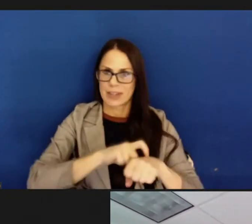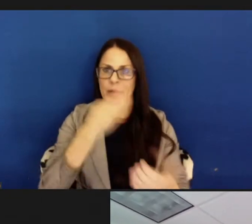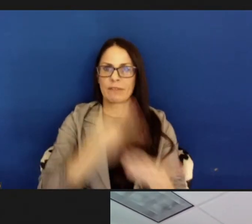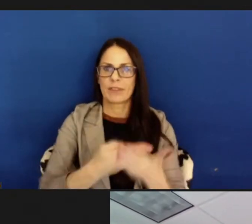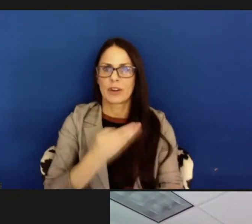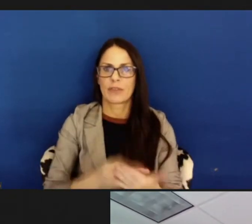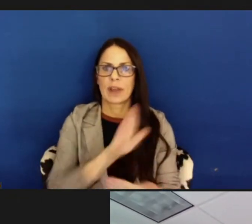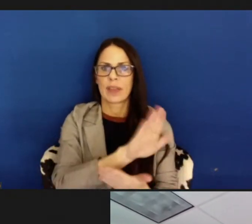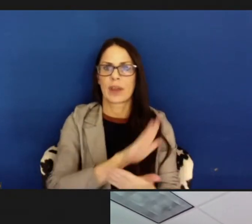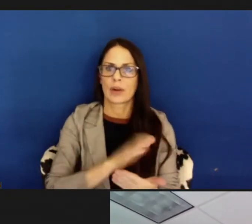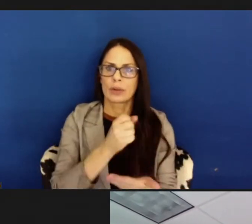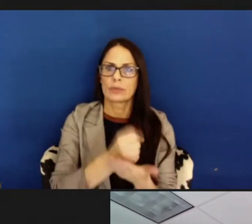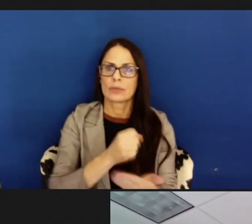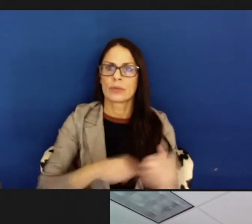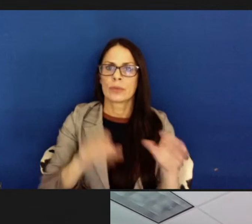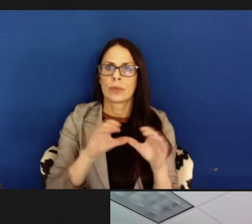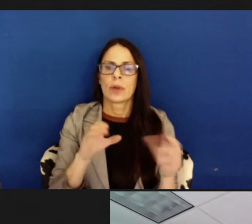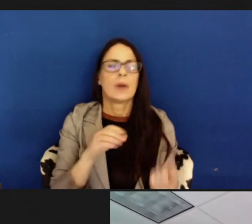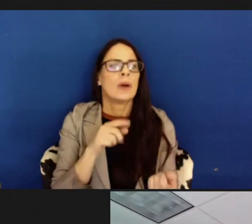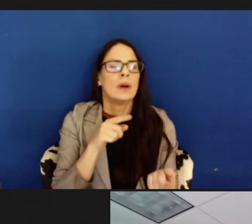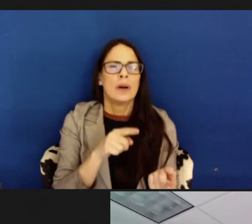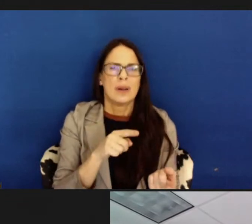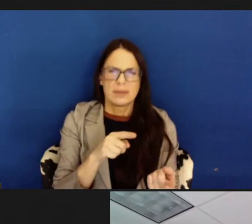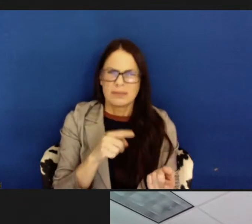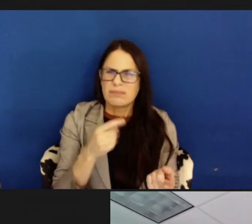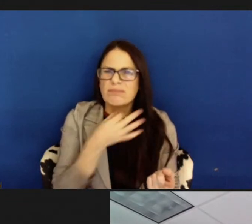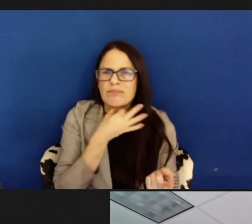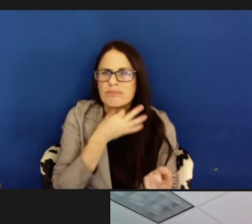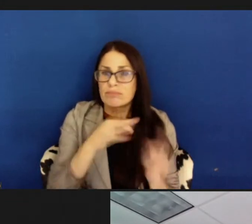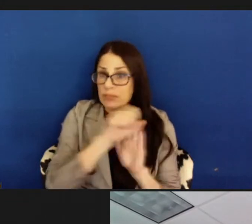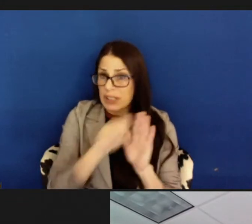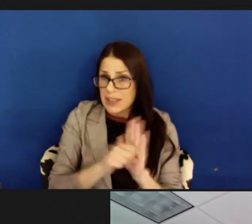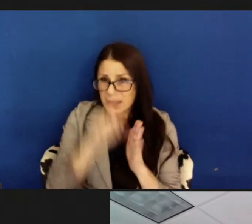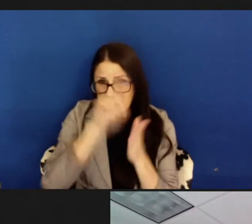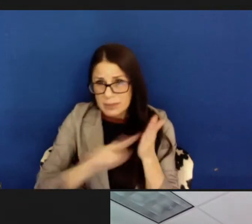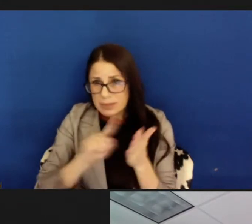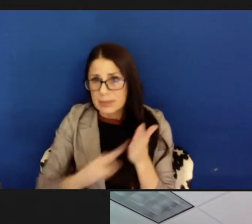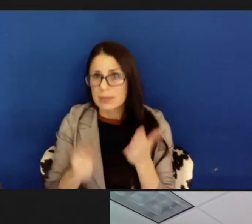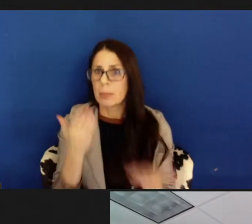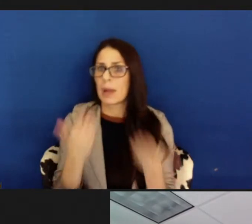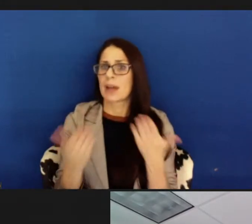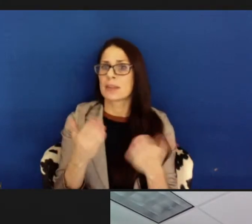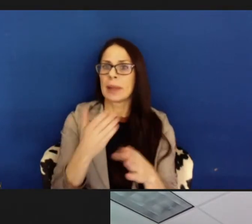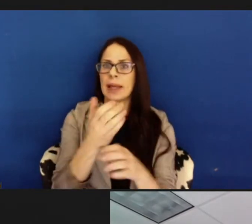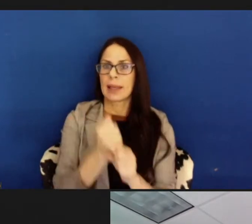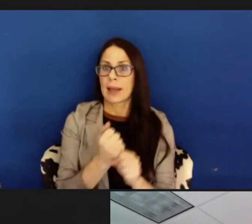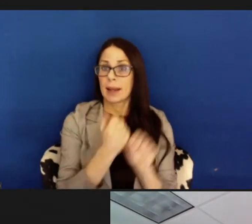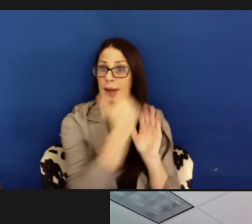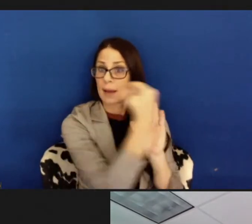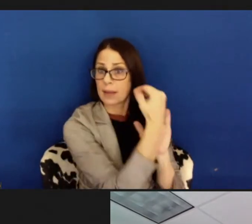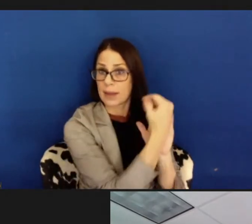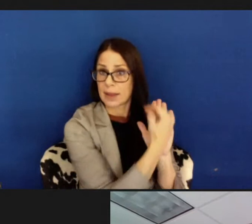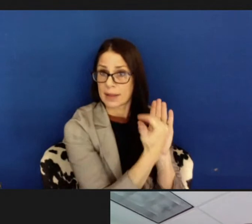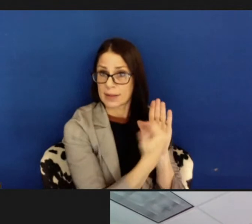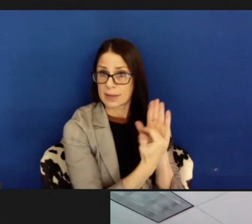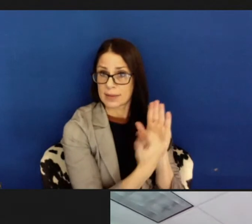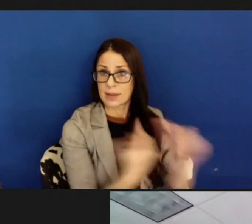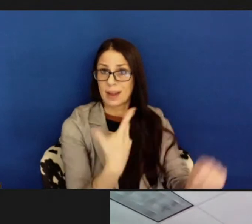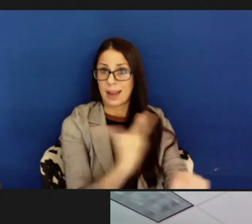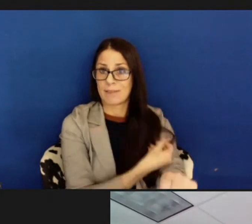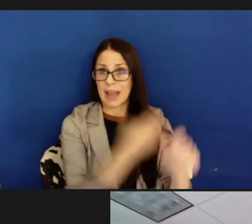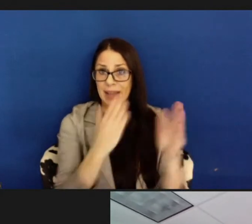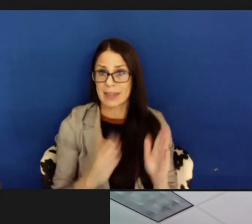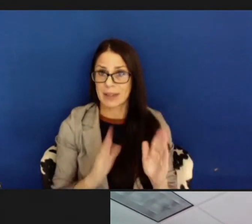has the capacity to, or if the state has looked into possibly getting like a list of vaccinators, backup